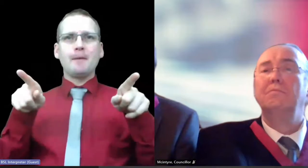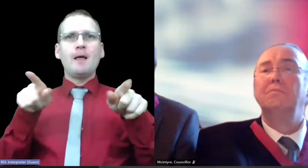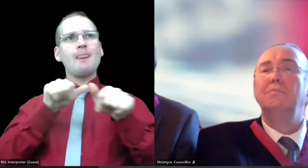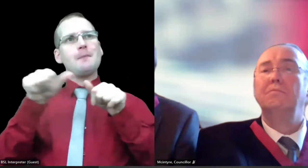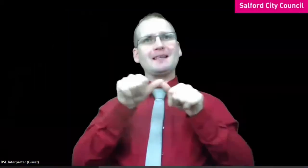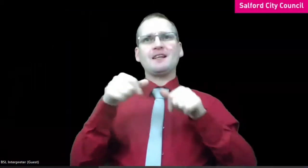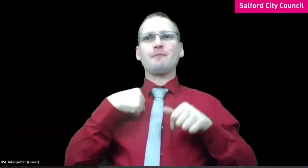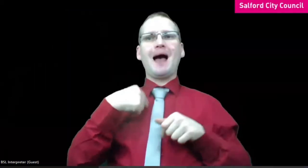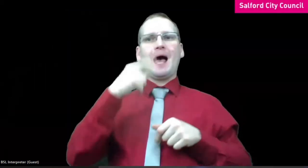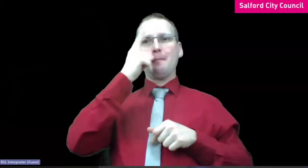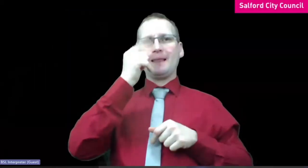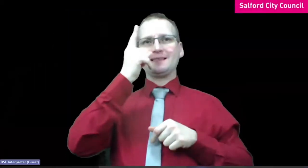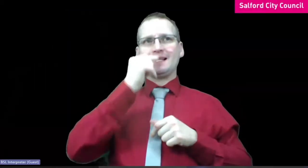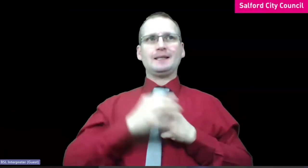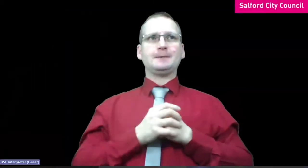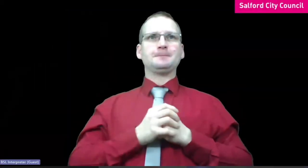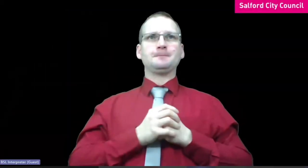my ability.